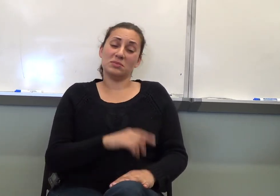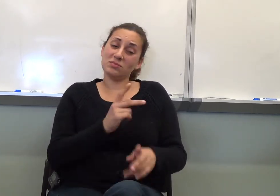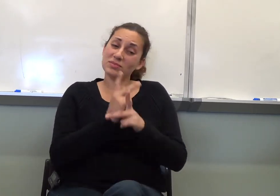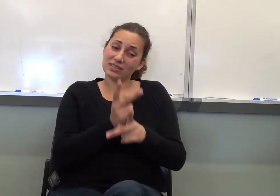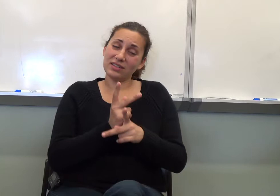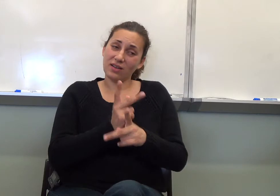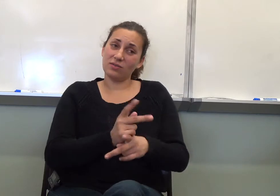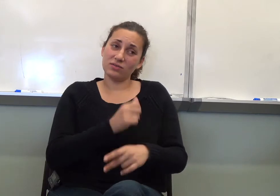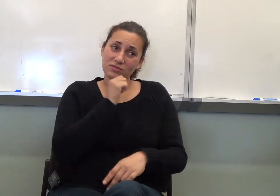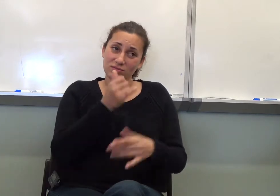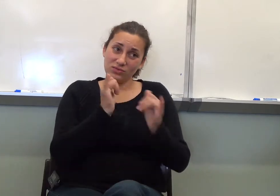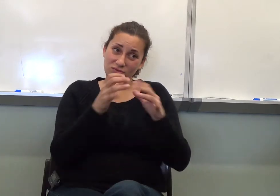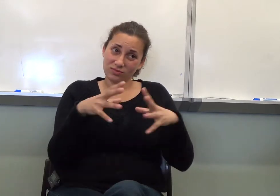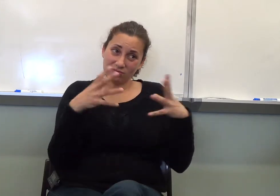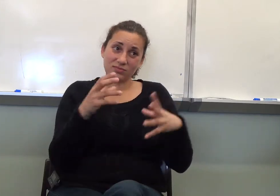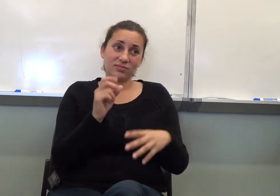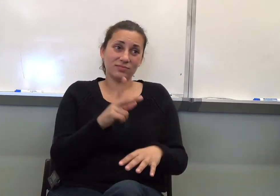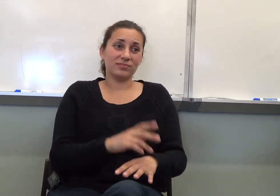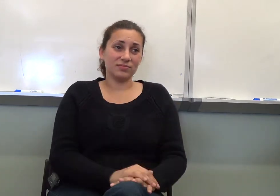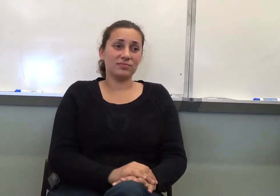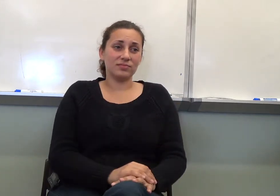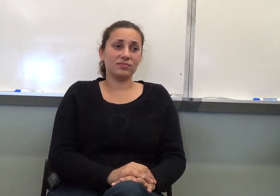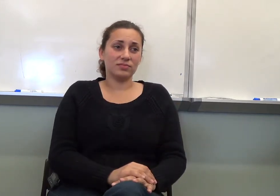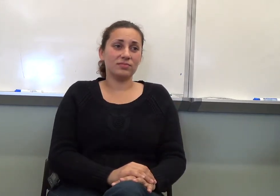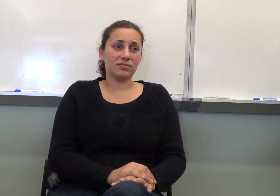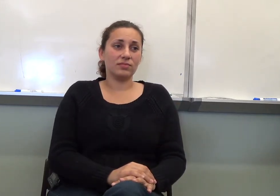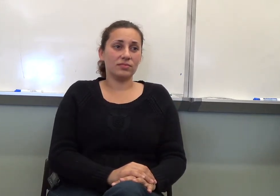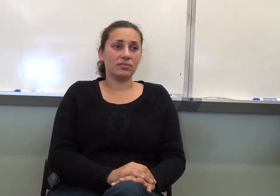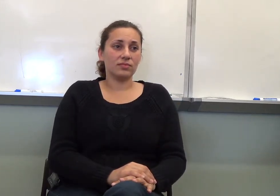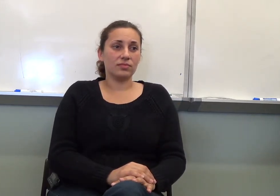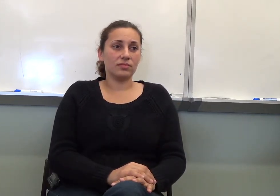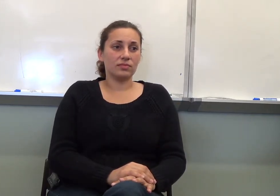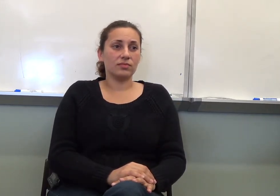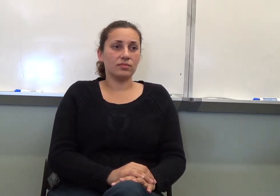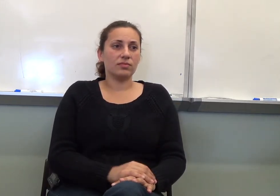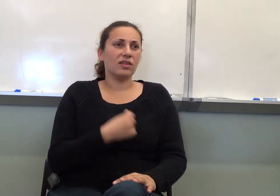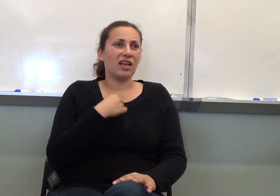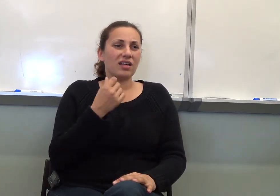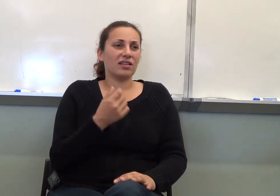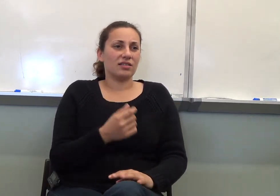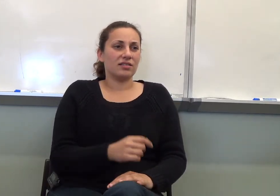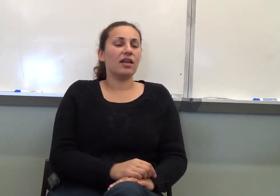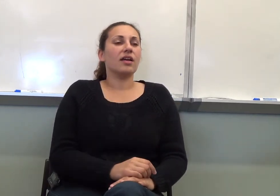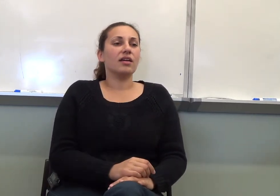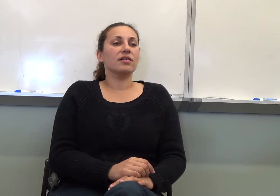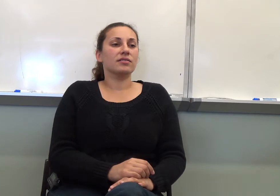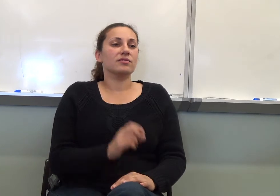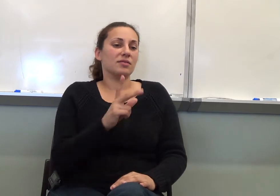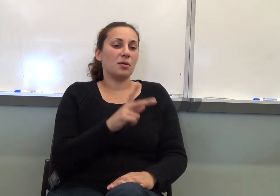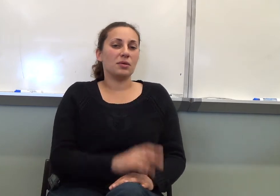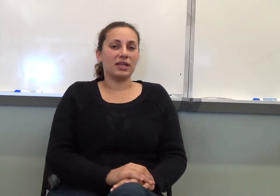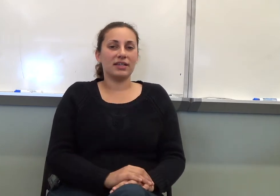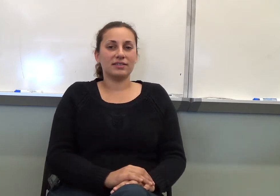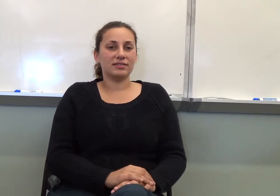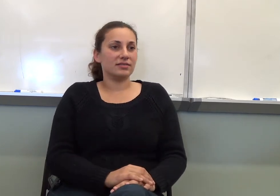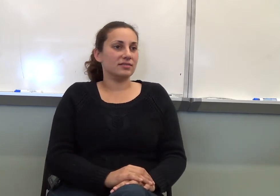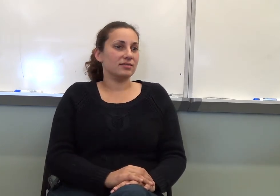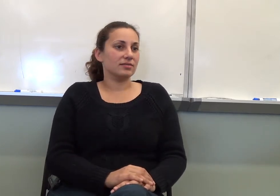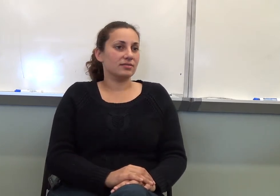were doing, right? Yeah. Yeah, that's it. That's how it works. It's that simple. Let's try a few more. And you'll see that